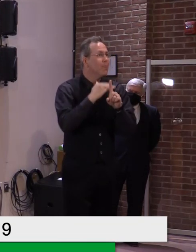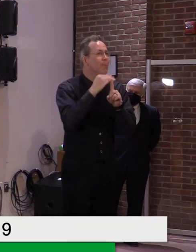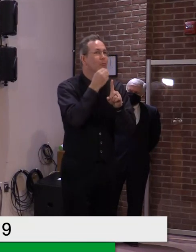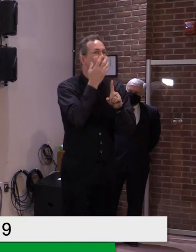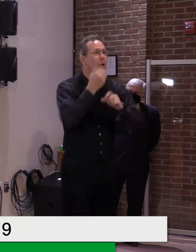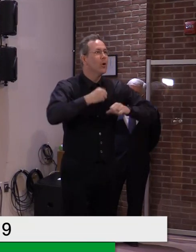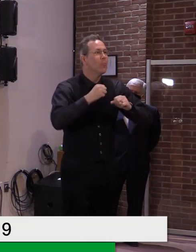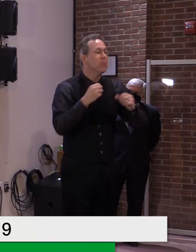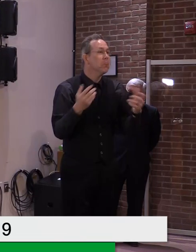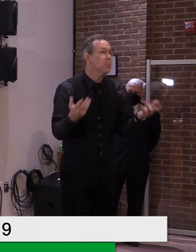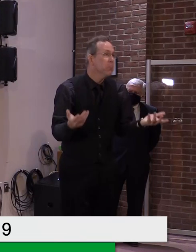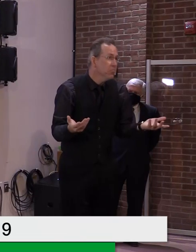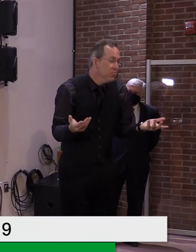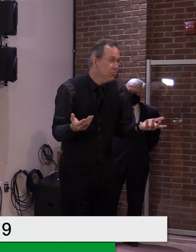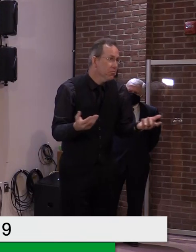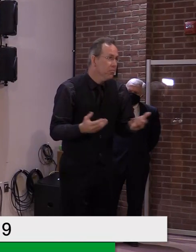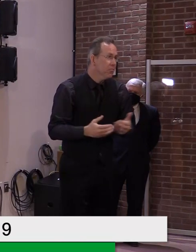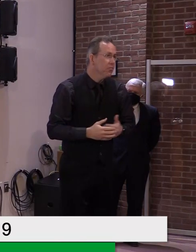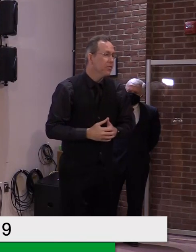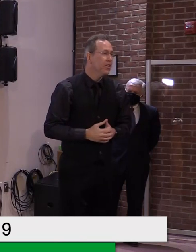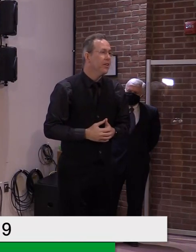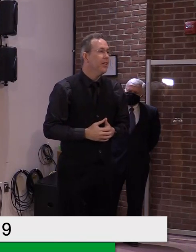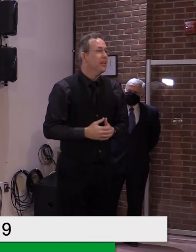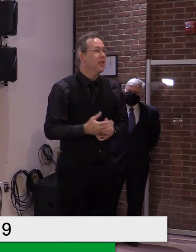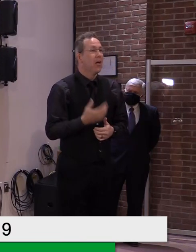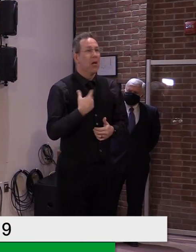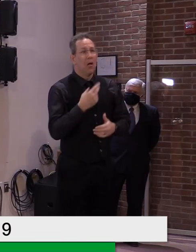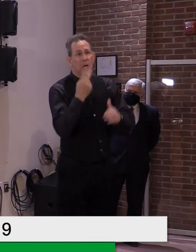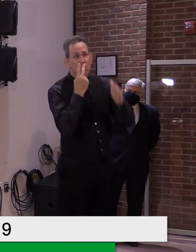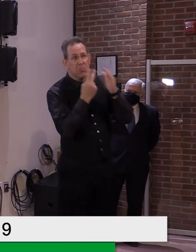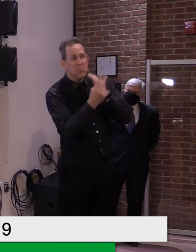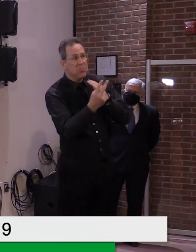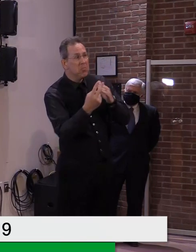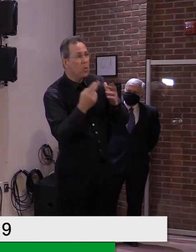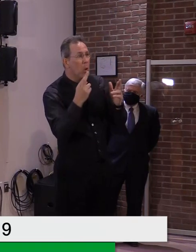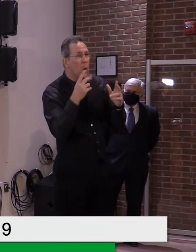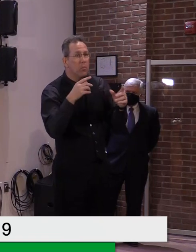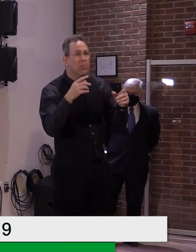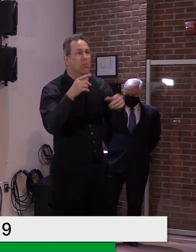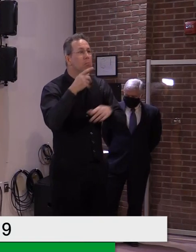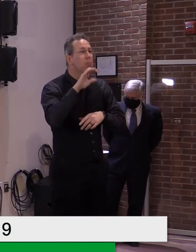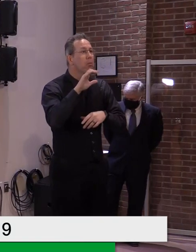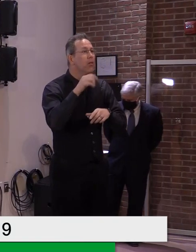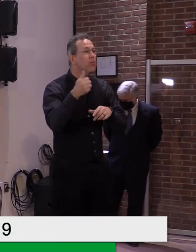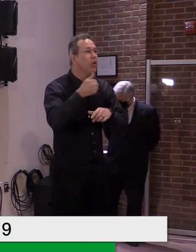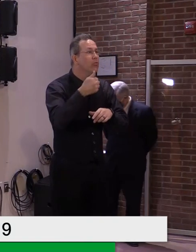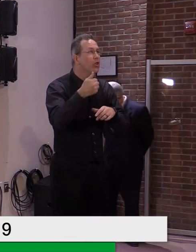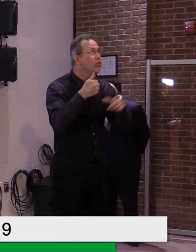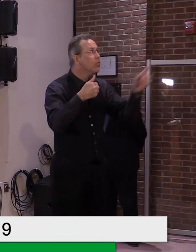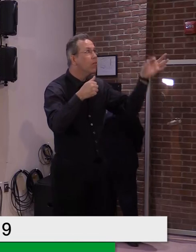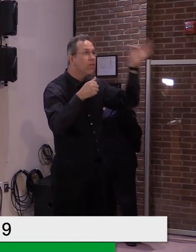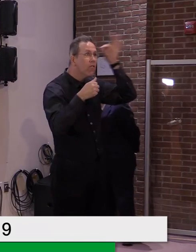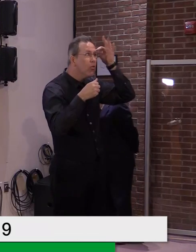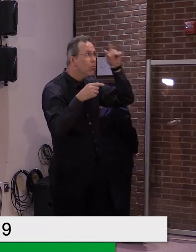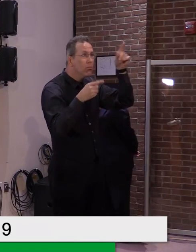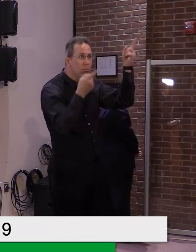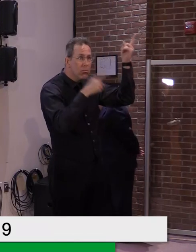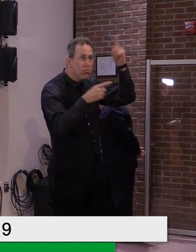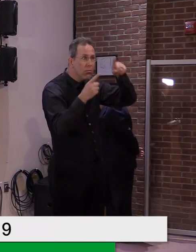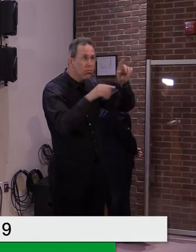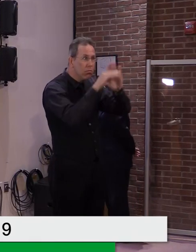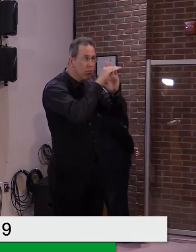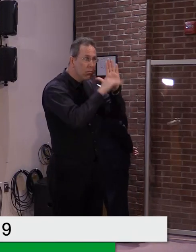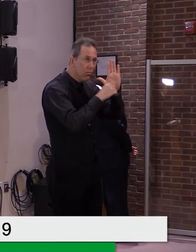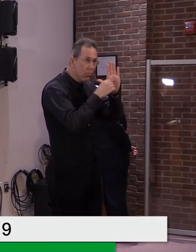anticipating as well with some of the public transit that the federal government will have some guidelines that they will impose. So we'll just have to wait and